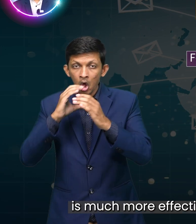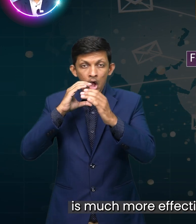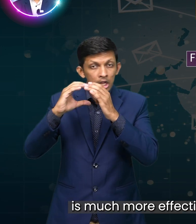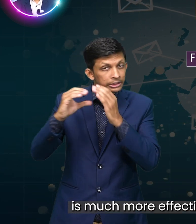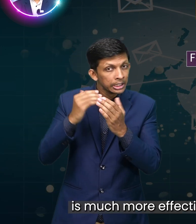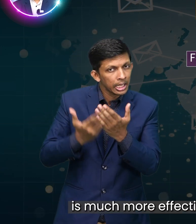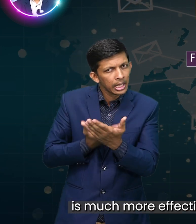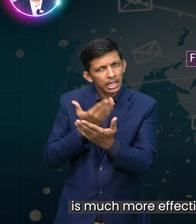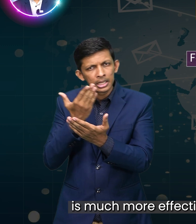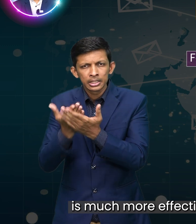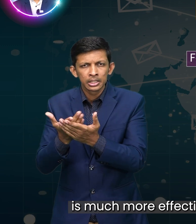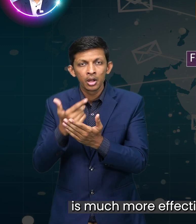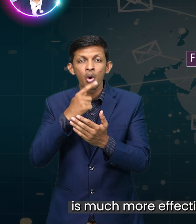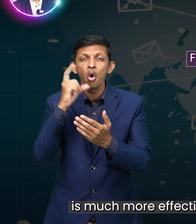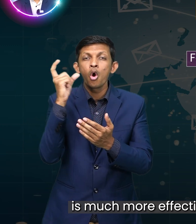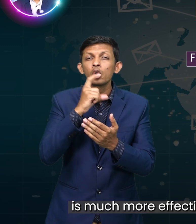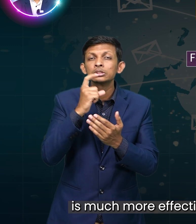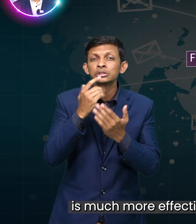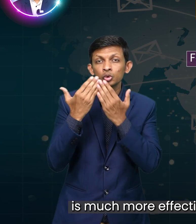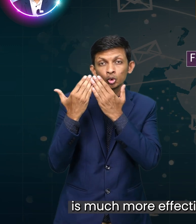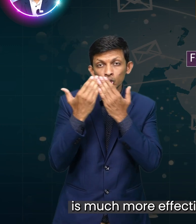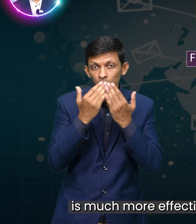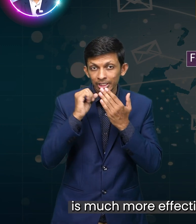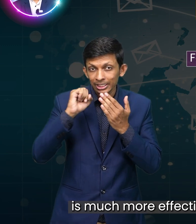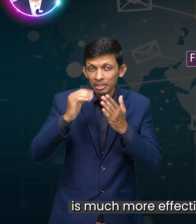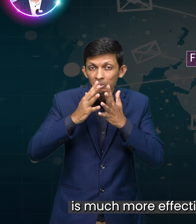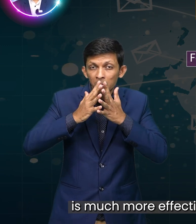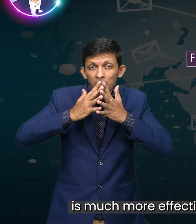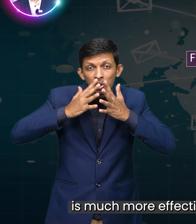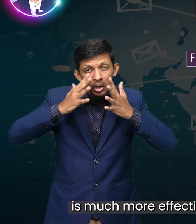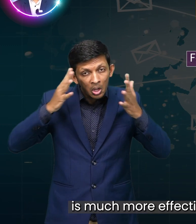is much more effective than simply recommendation.